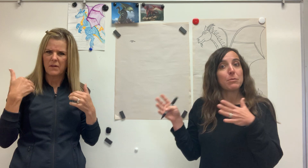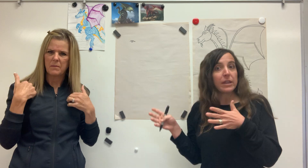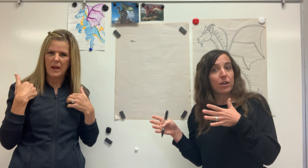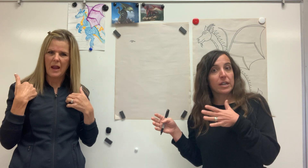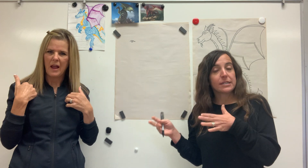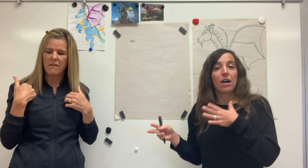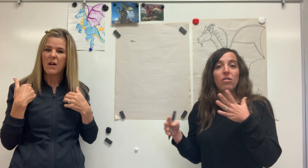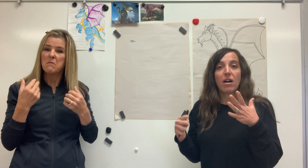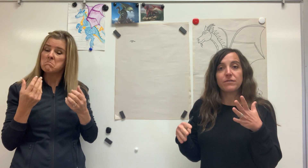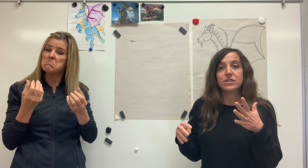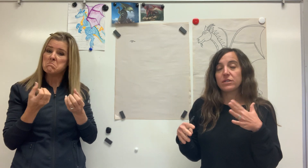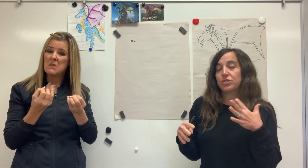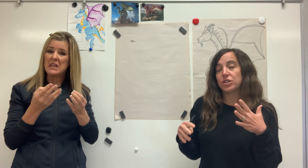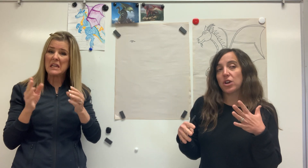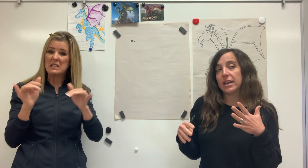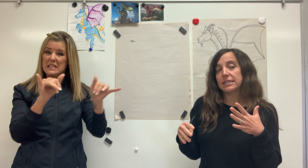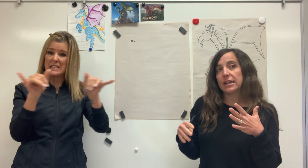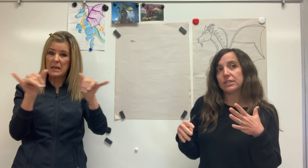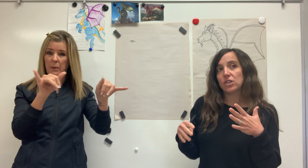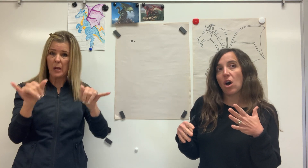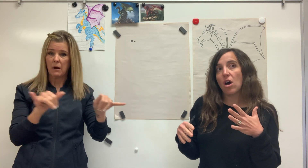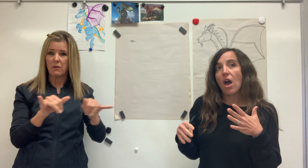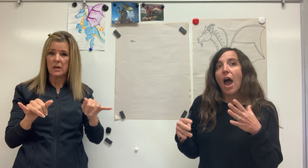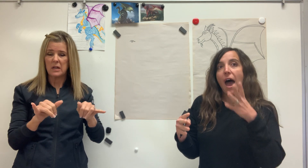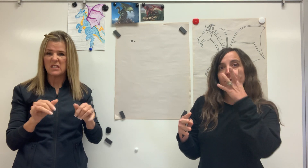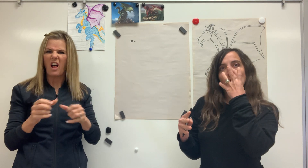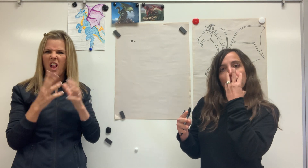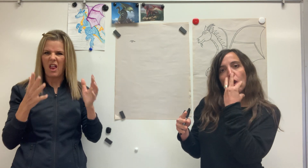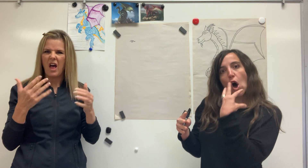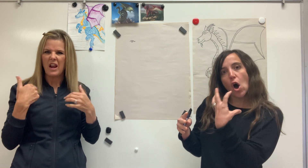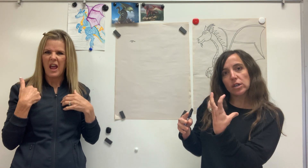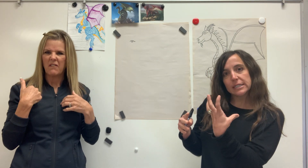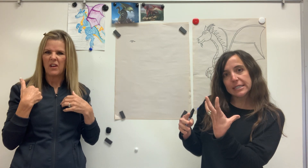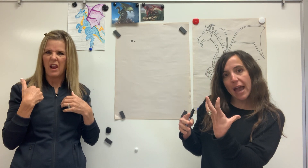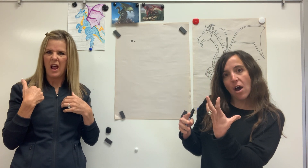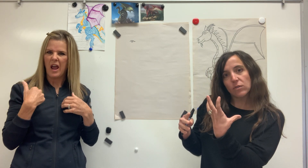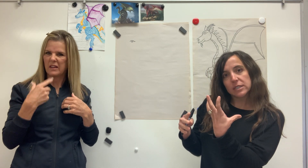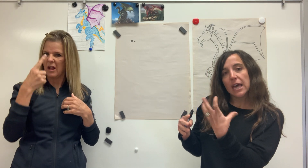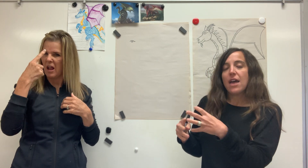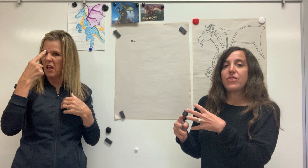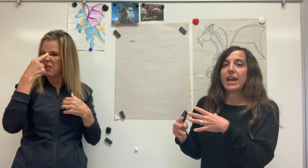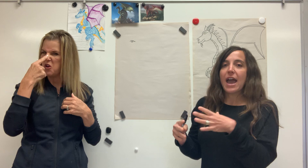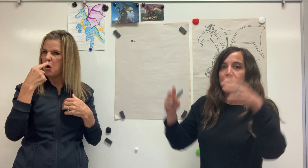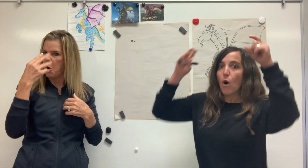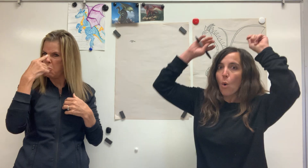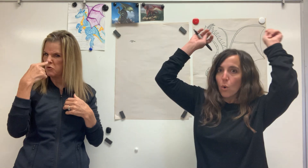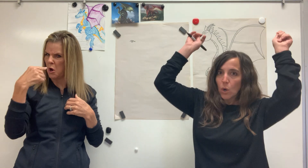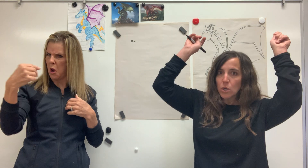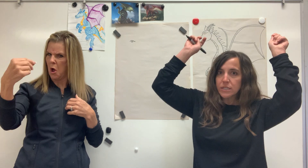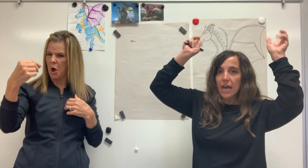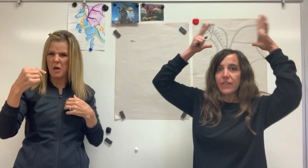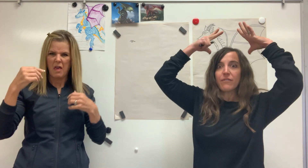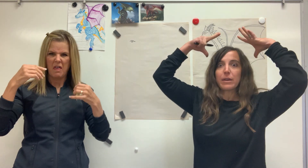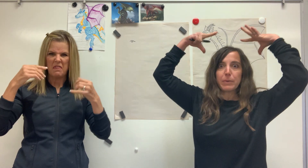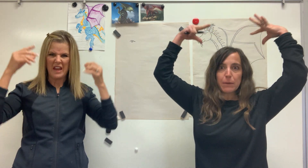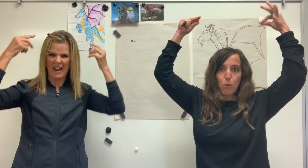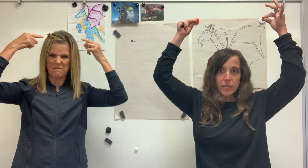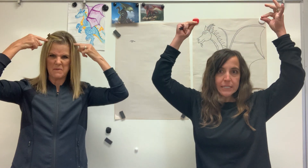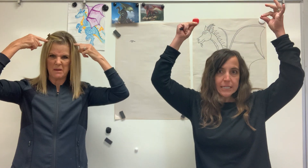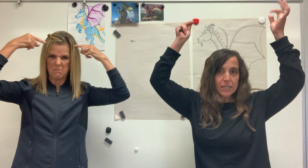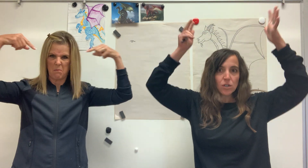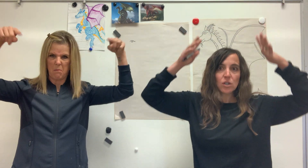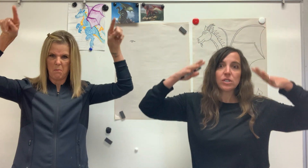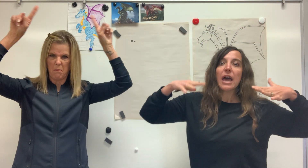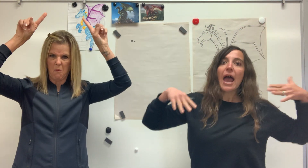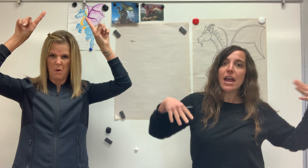many similarities. A lot of the dragons that I saw have sort of long snouts. They have horns, they have like big